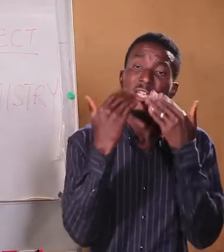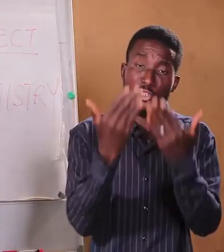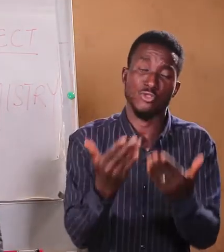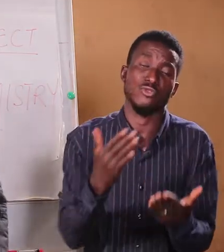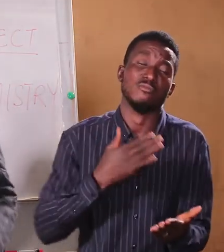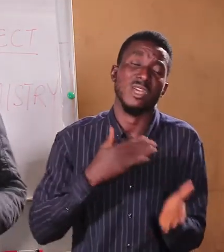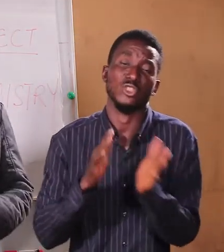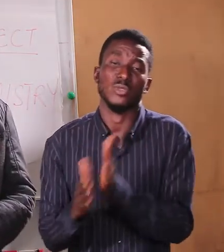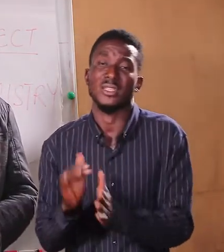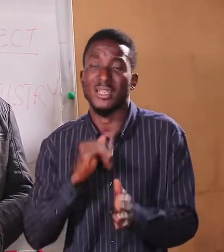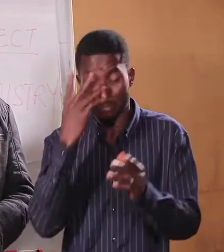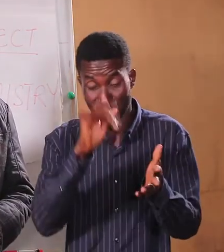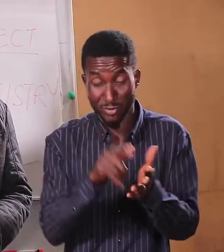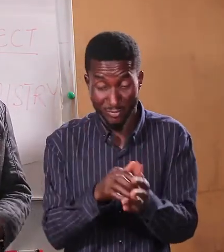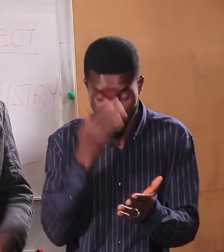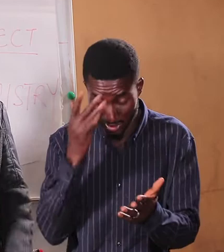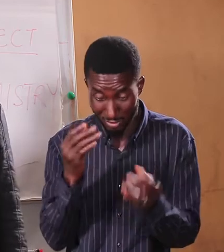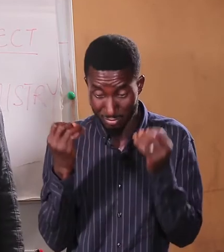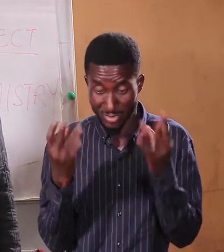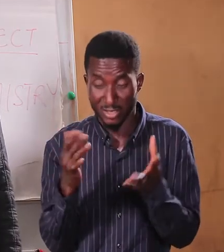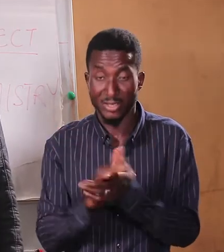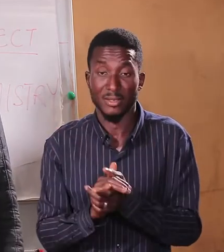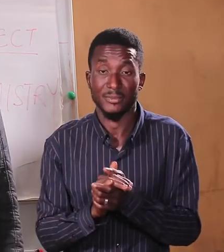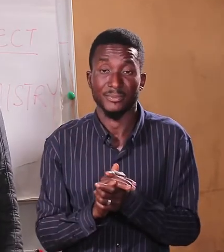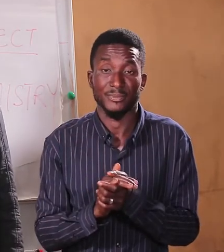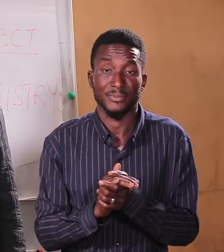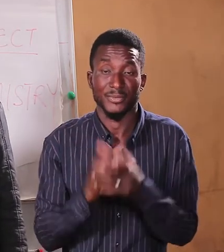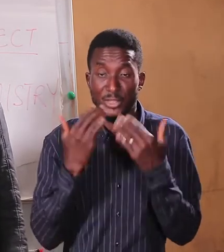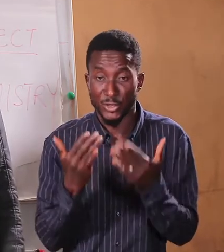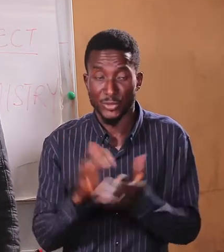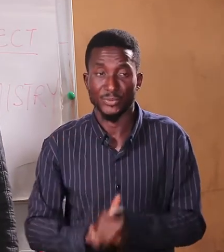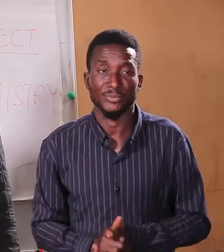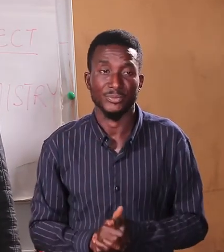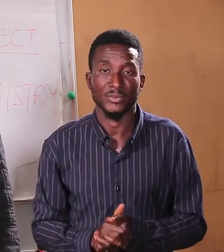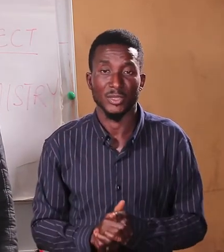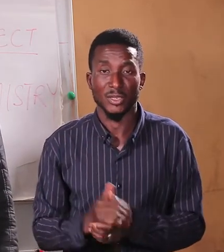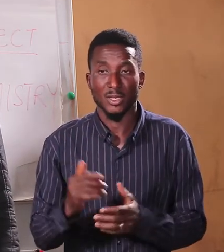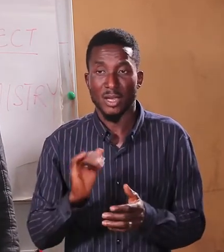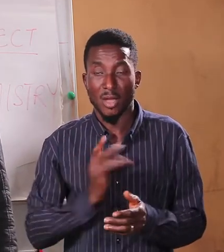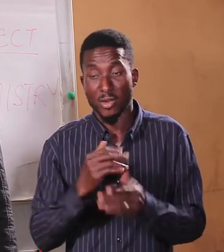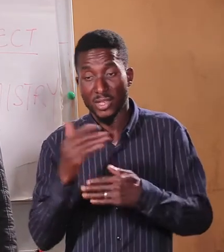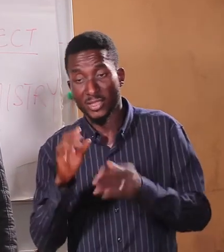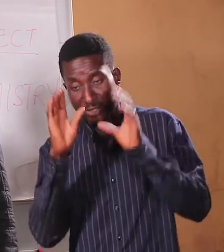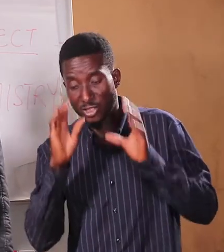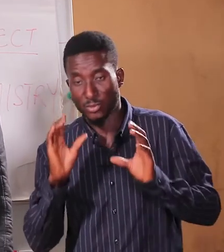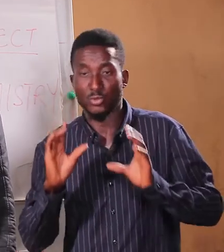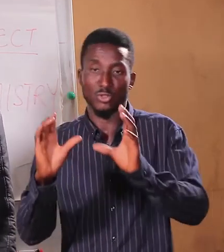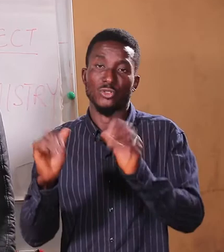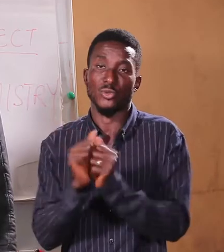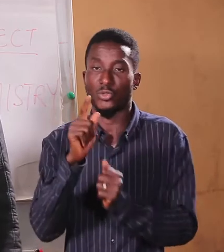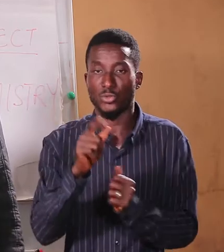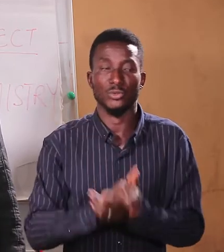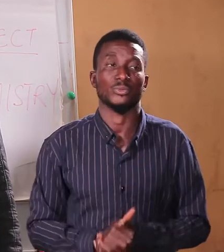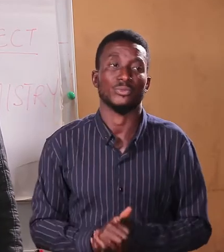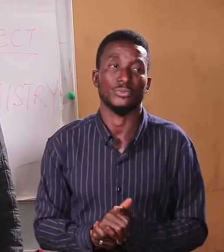I believe you have learned a lot. May I, at this juncture, invite my able colleague,